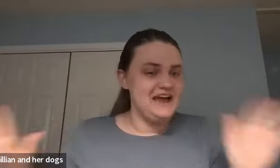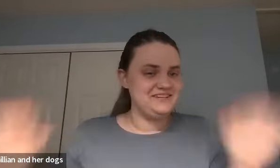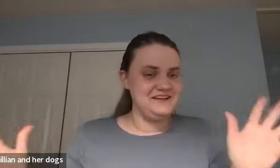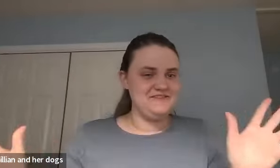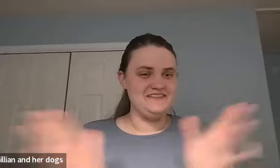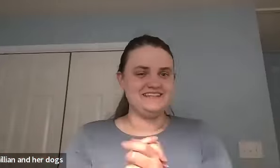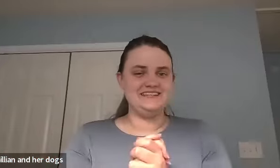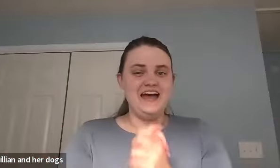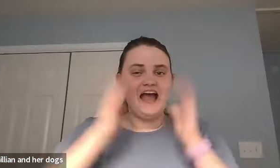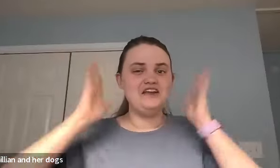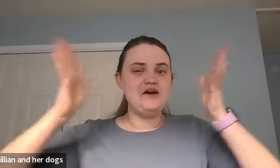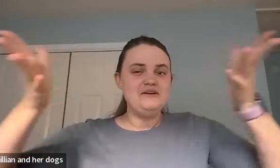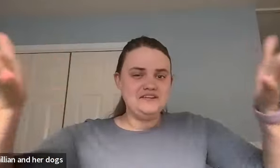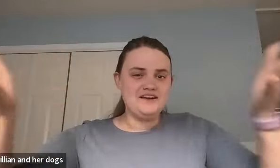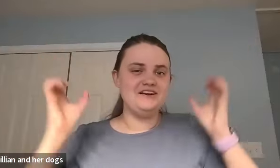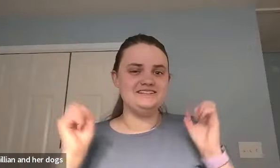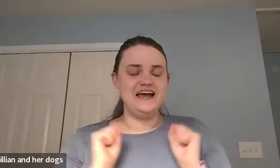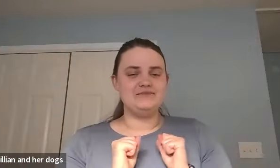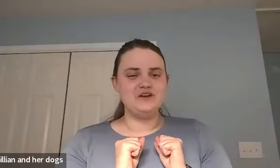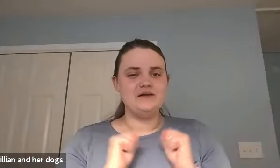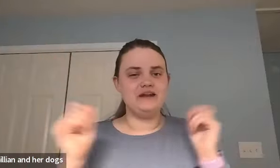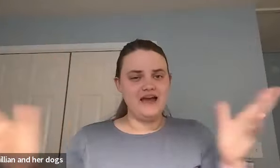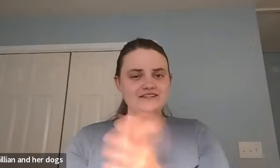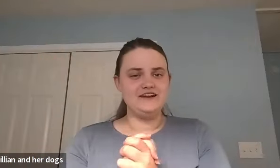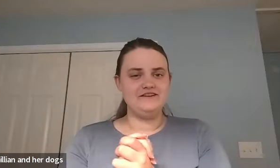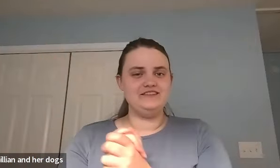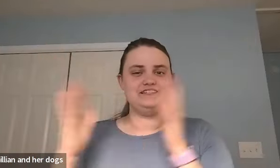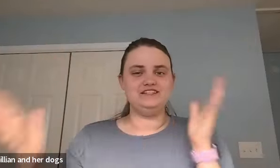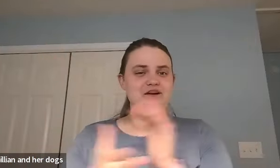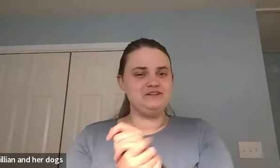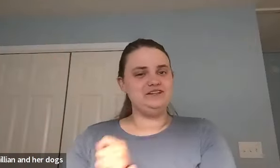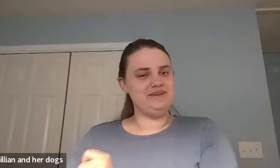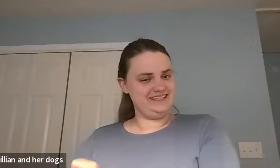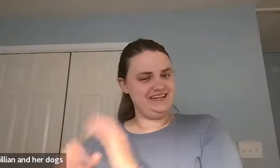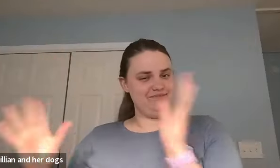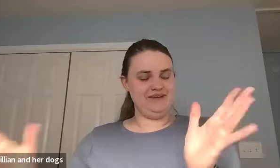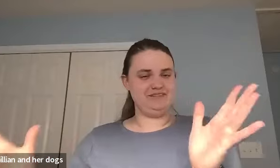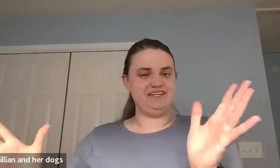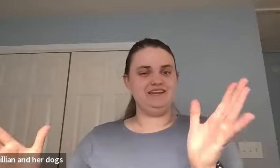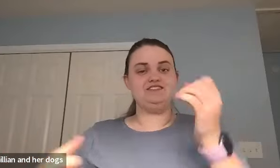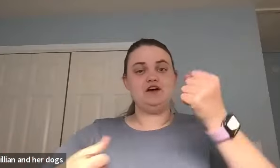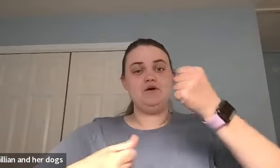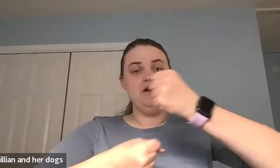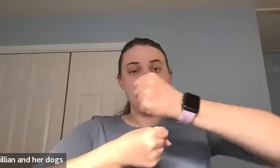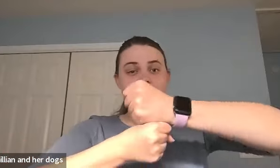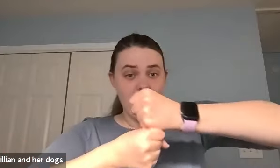to clarify this. I know, young girls, I'm sorry, but I have to clarify this because I do not want you to make a mistake. So